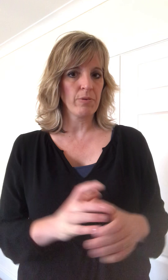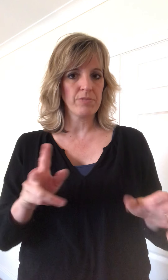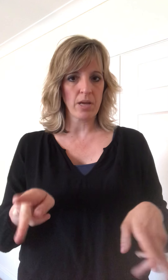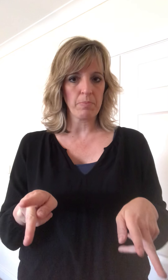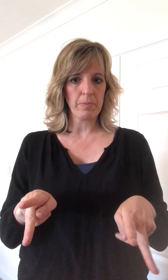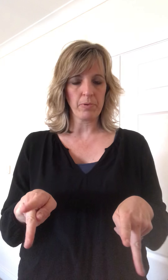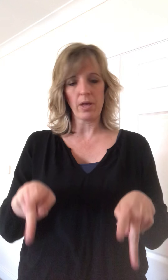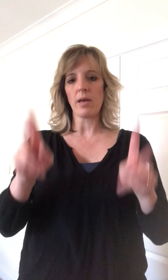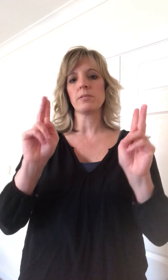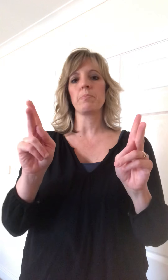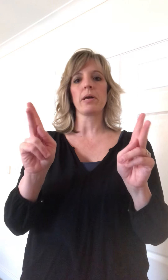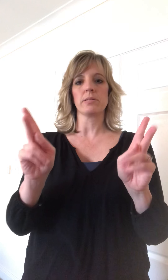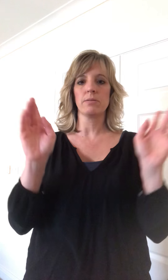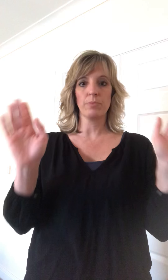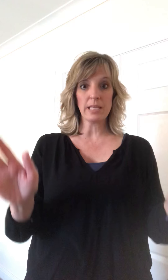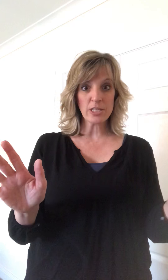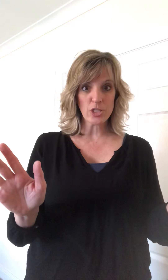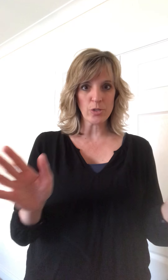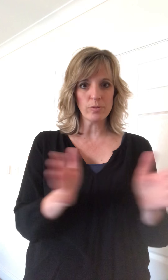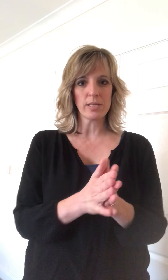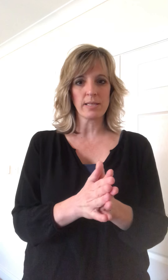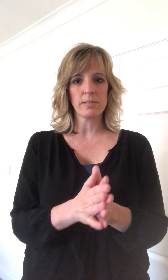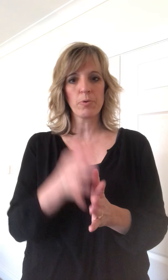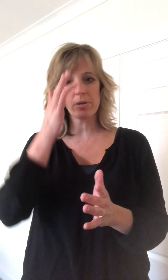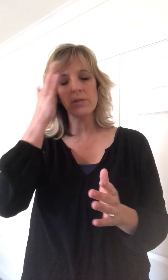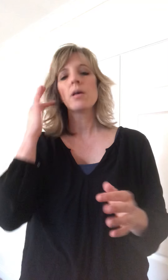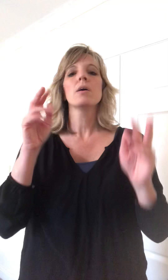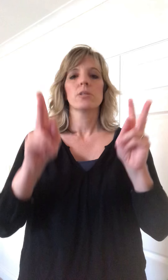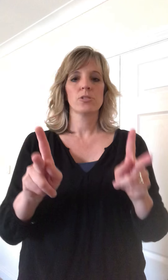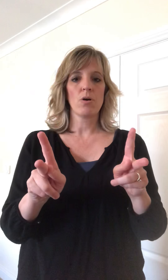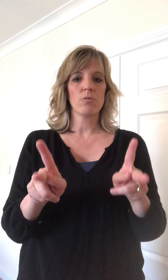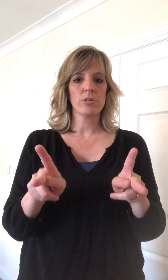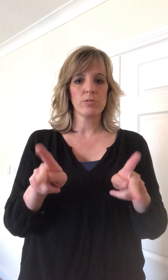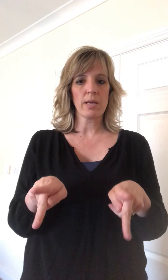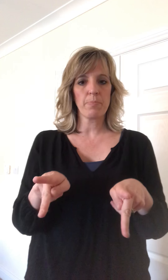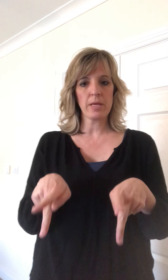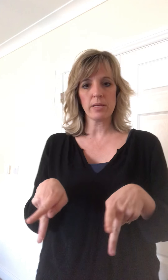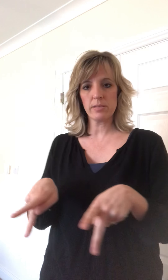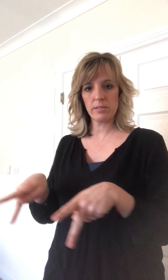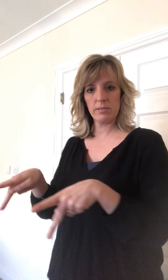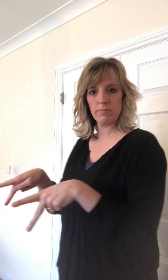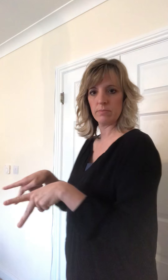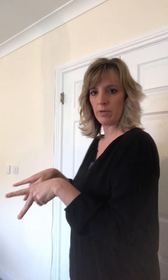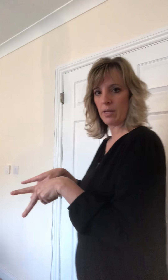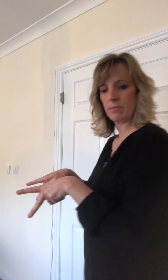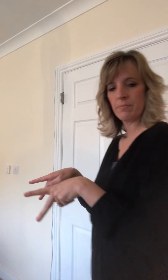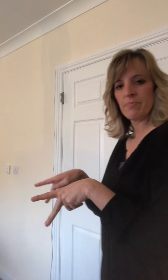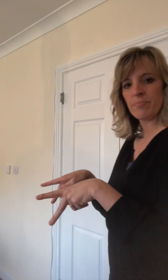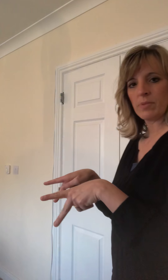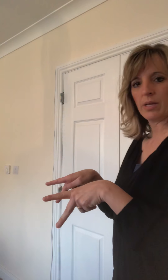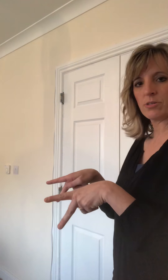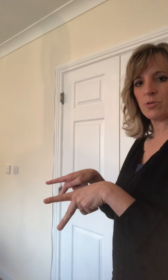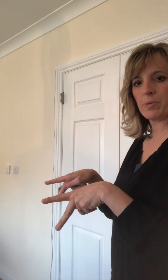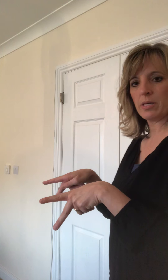we've done people yet, but we need to because that's important. So you take peas, right? Here's your